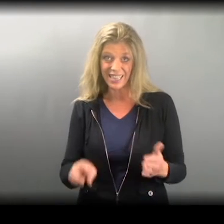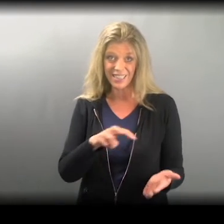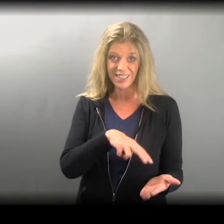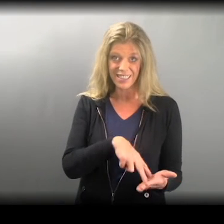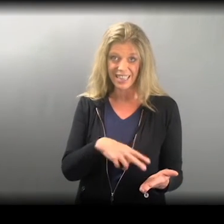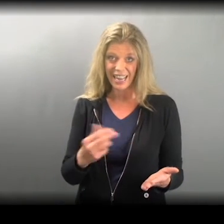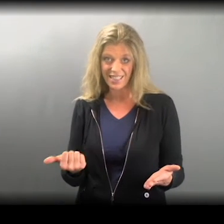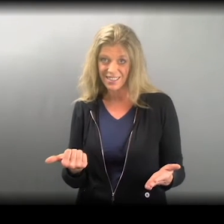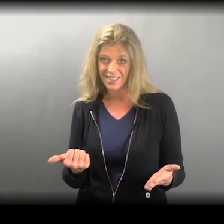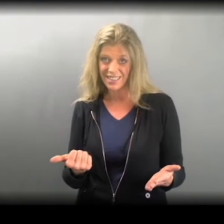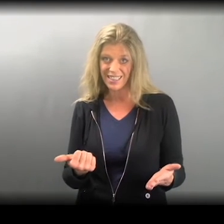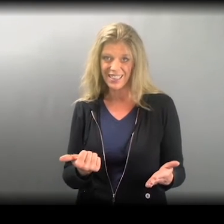understands,